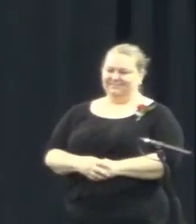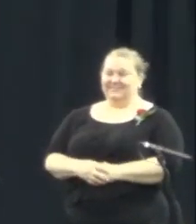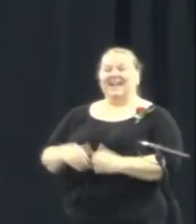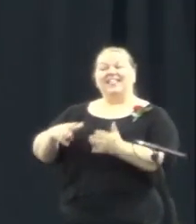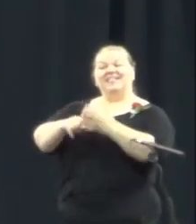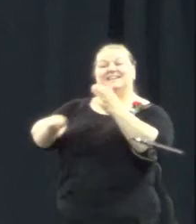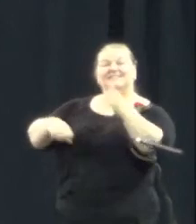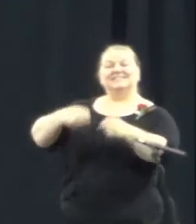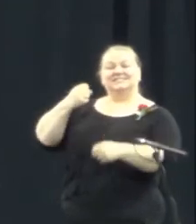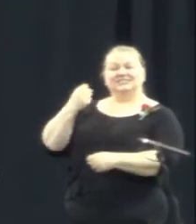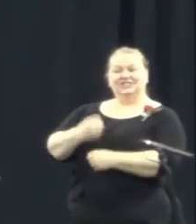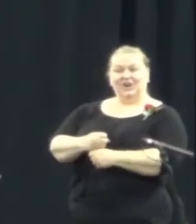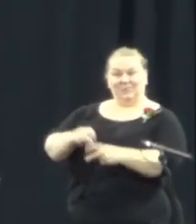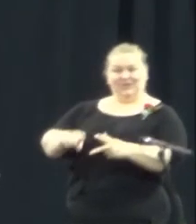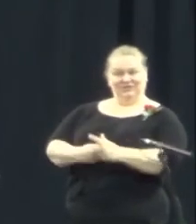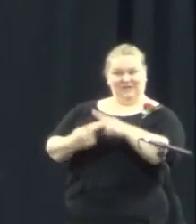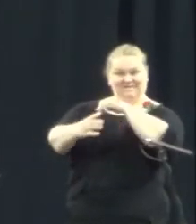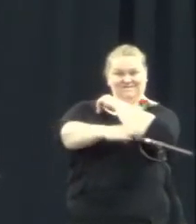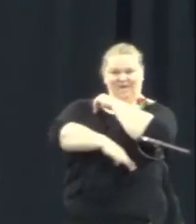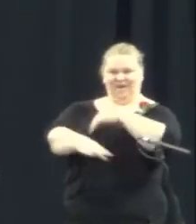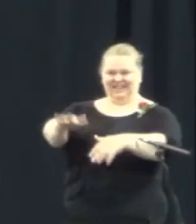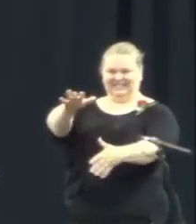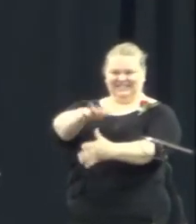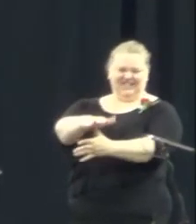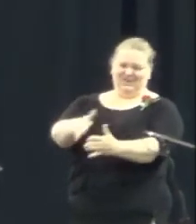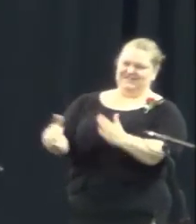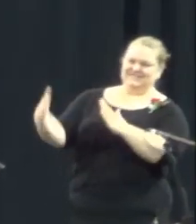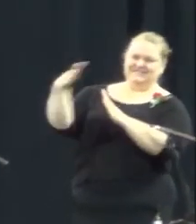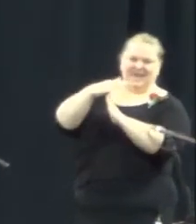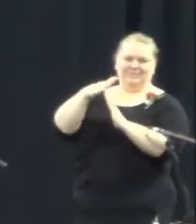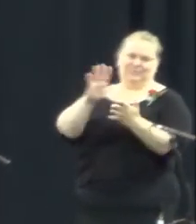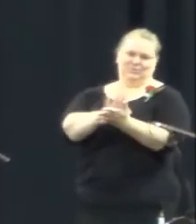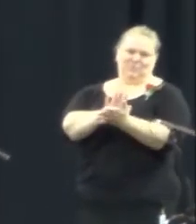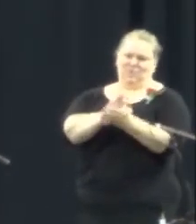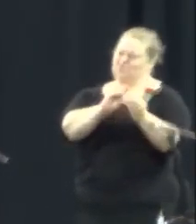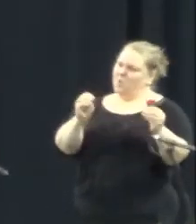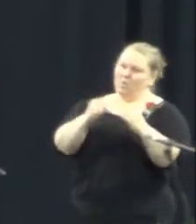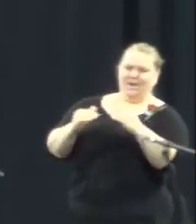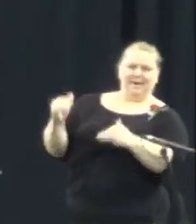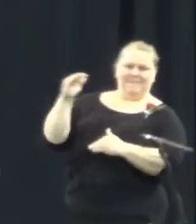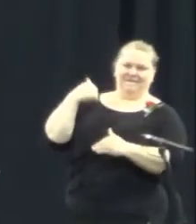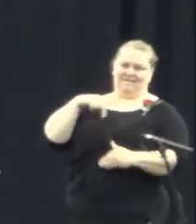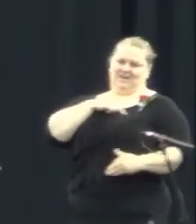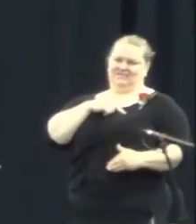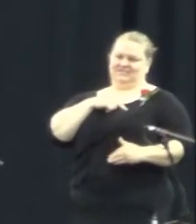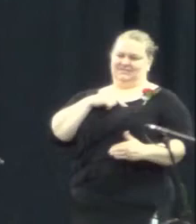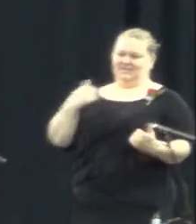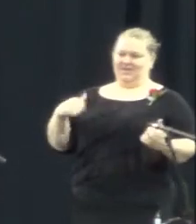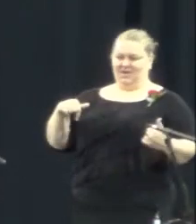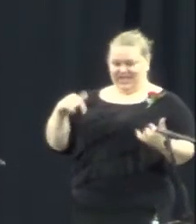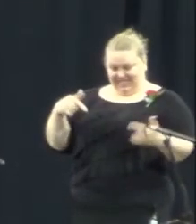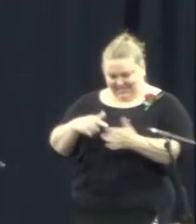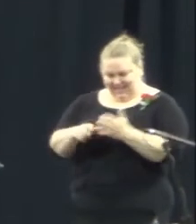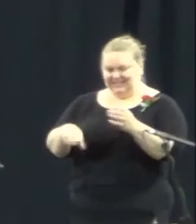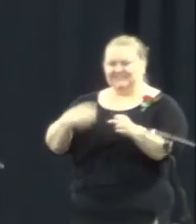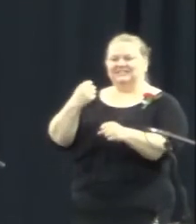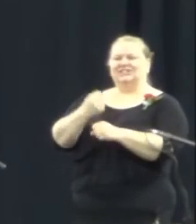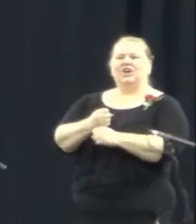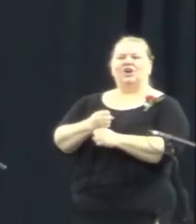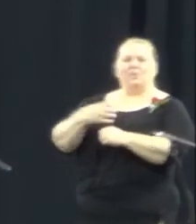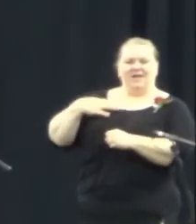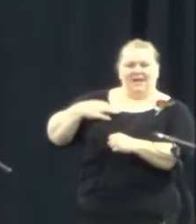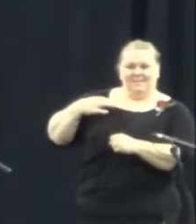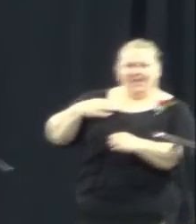Started the fall as seniors, the top of the school, no one above us anymore. This year, we started